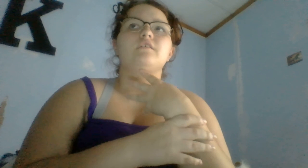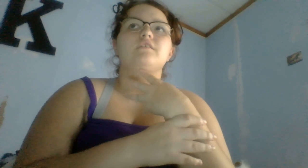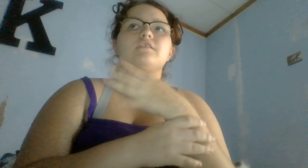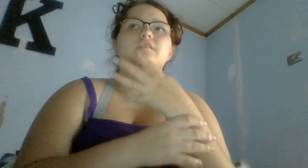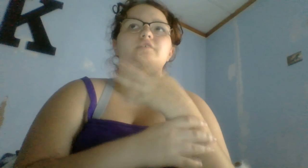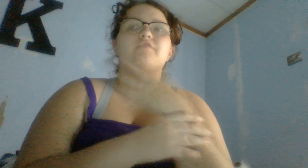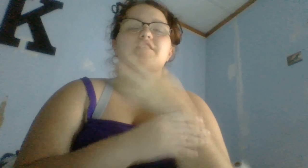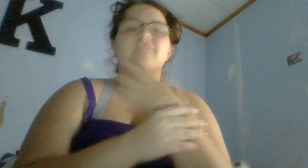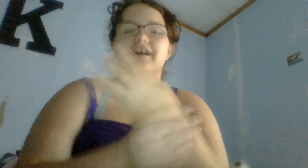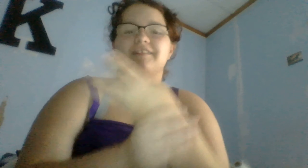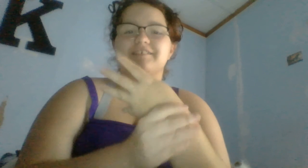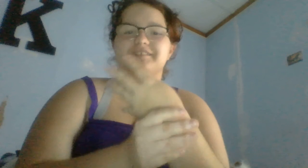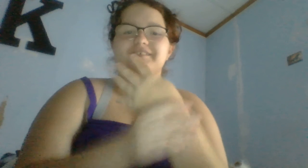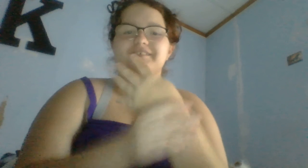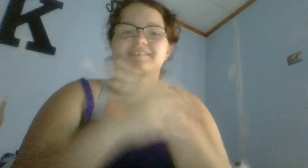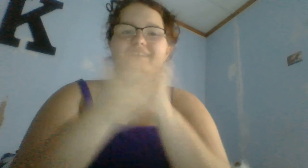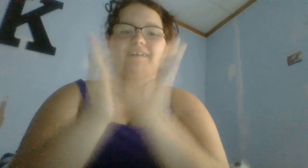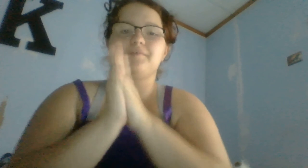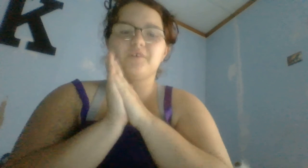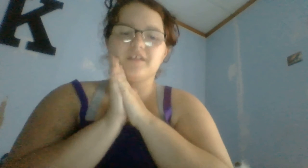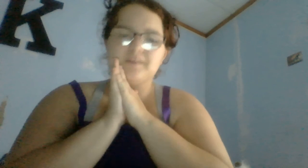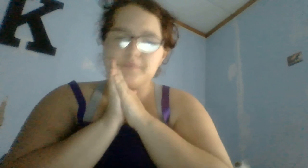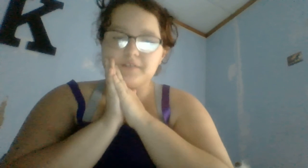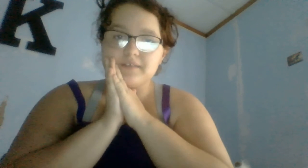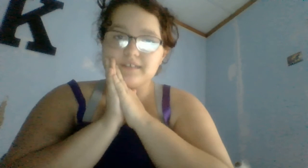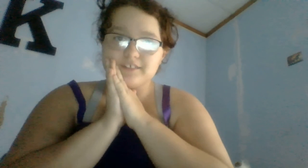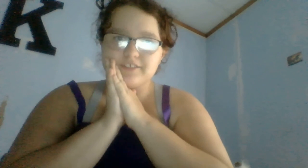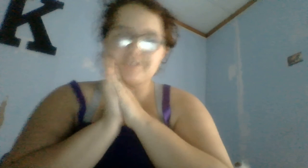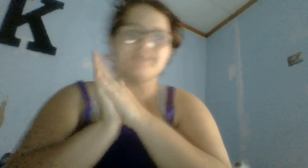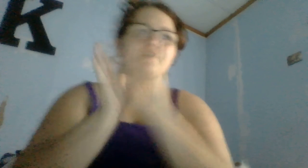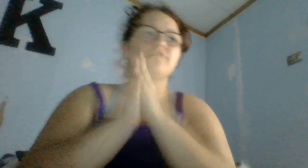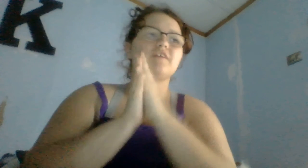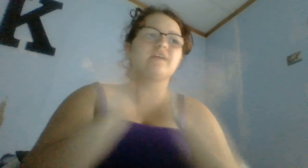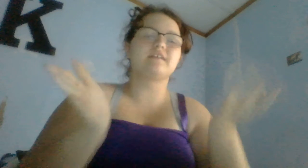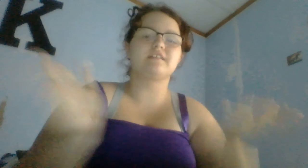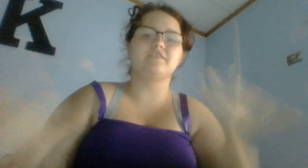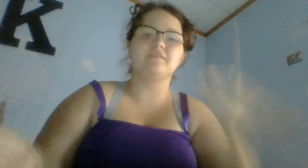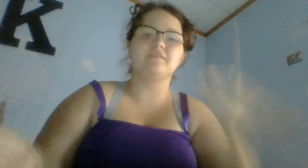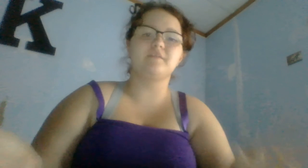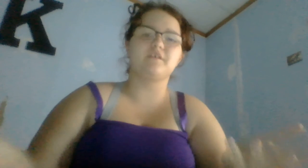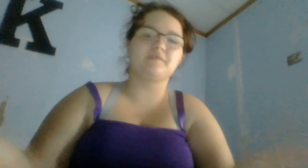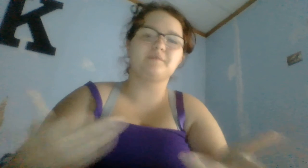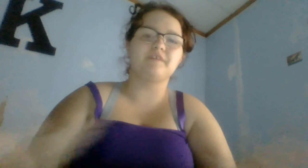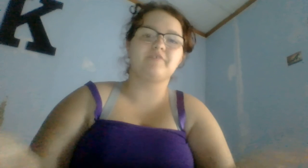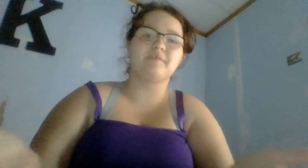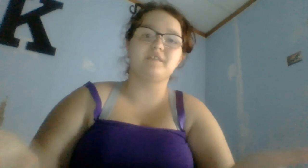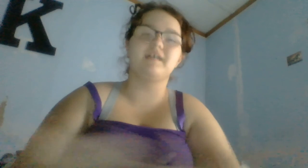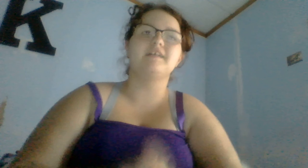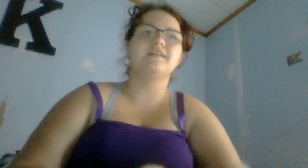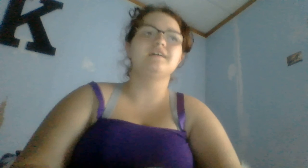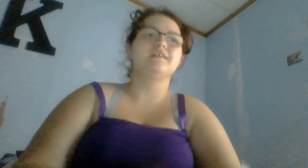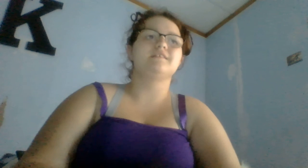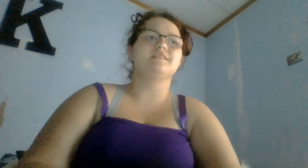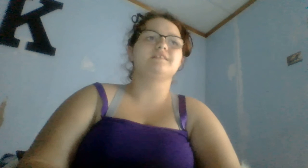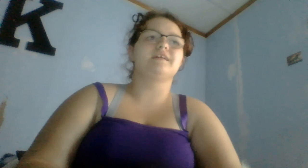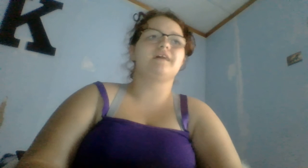so there's four challenges that we're gonna be doing next year and hopefully you guys can do them along with me if you would like to see